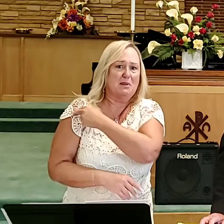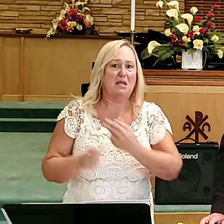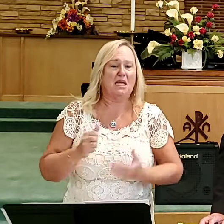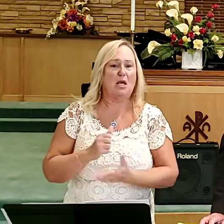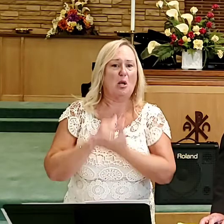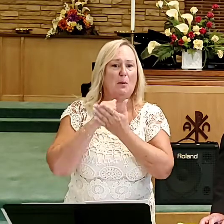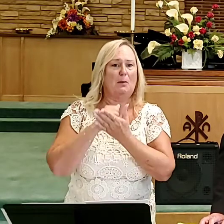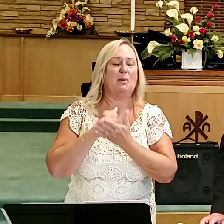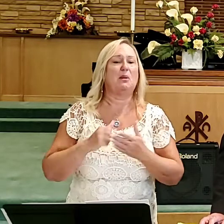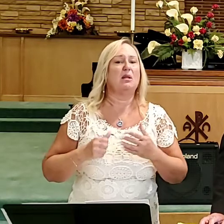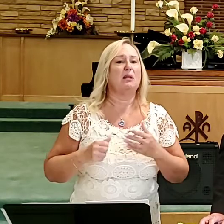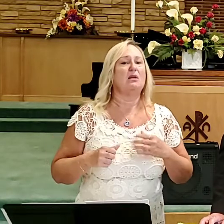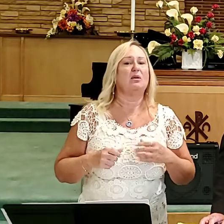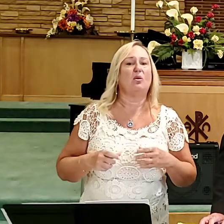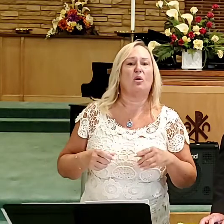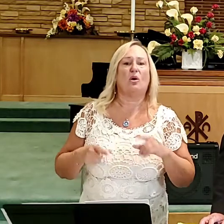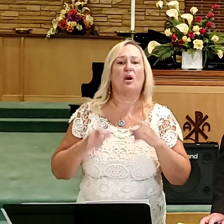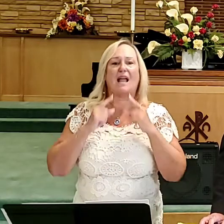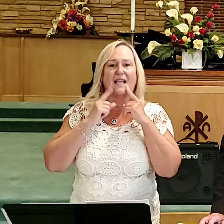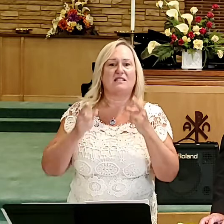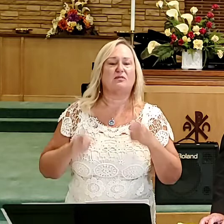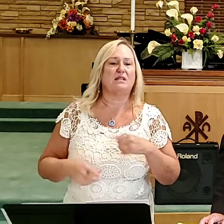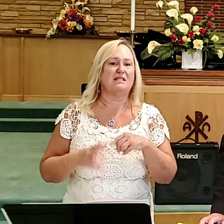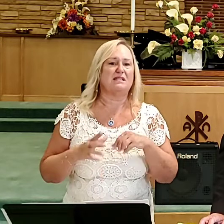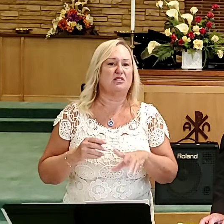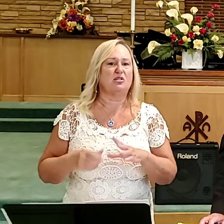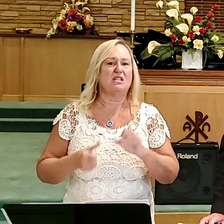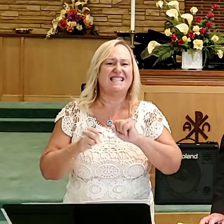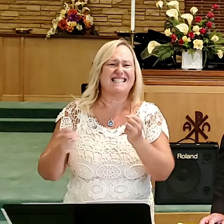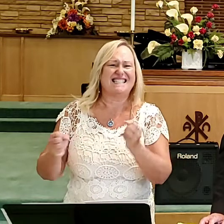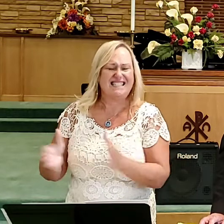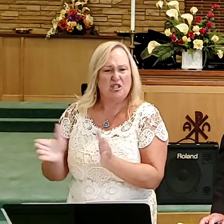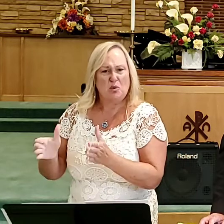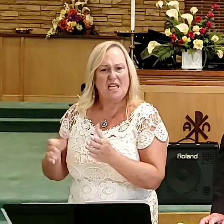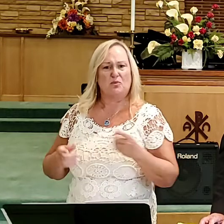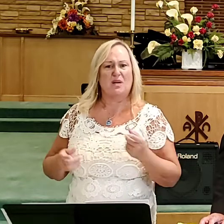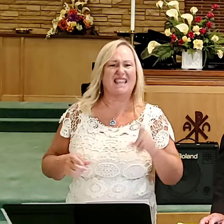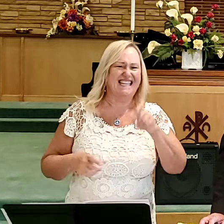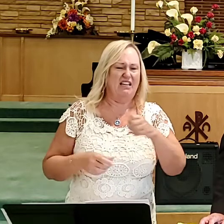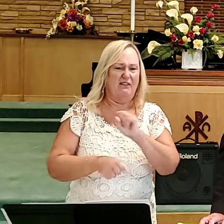or simply resolving the situation without the need for an arrest.